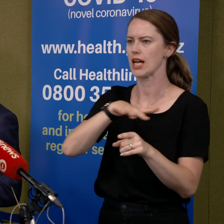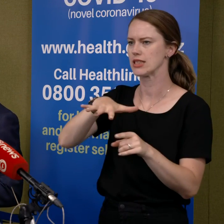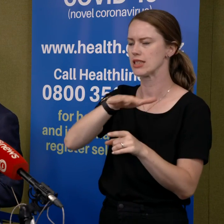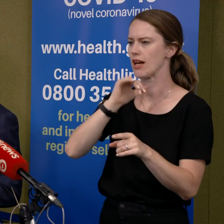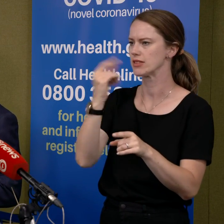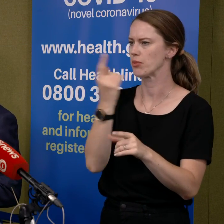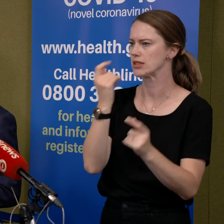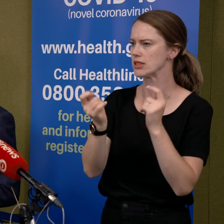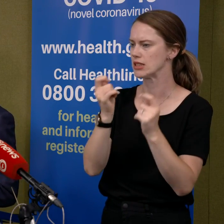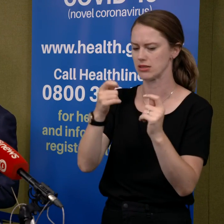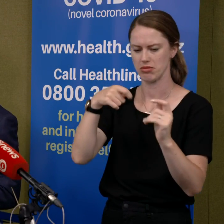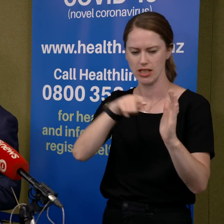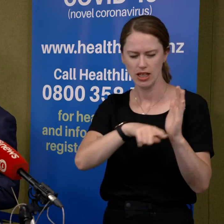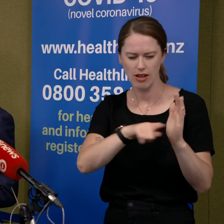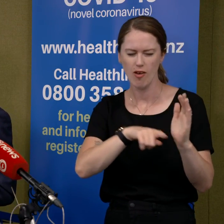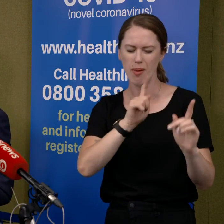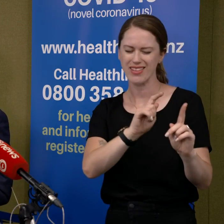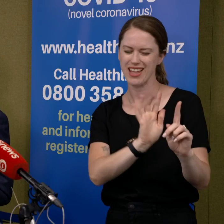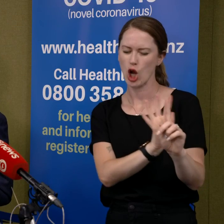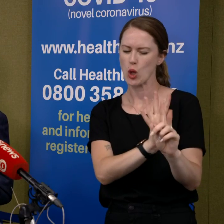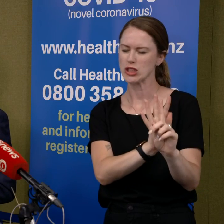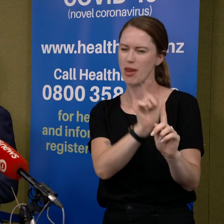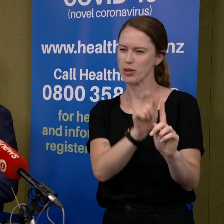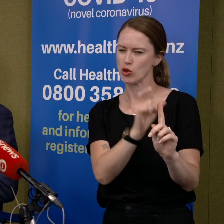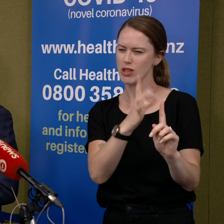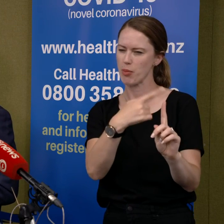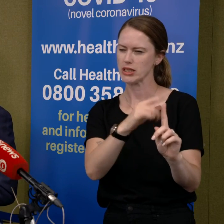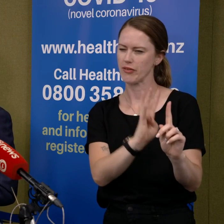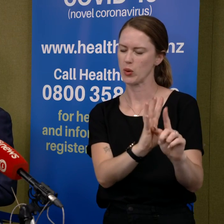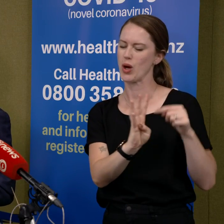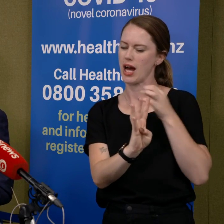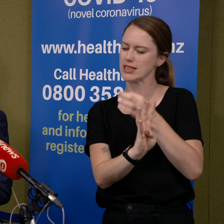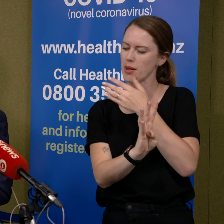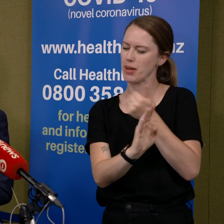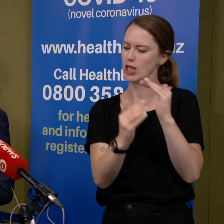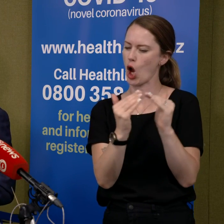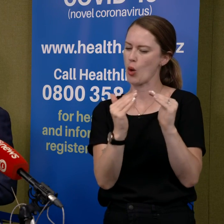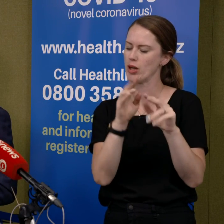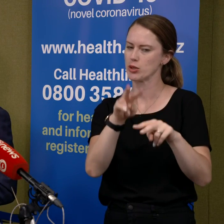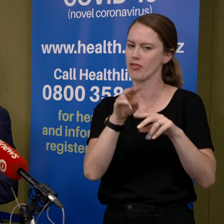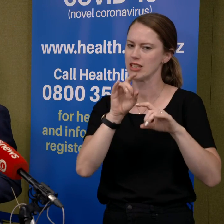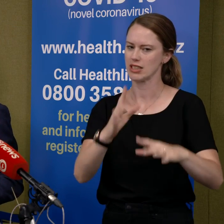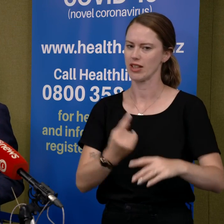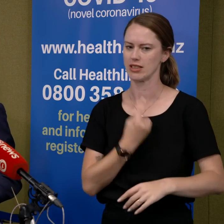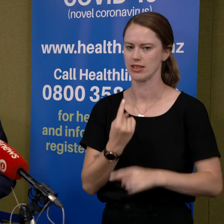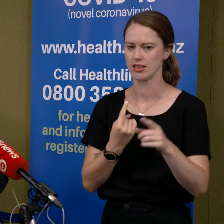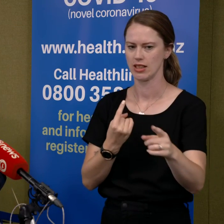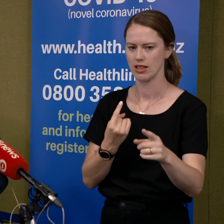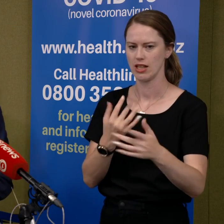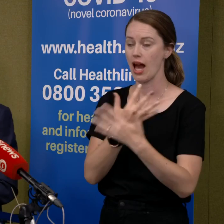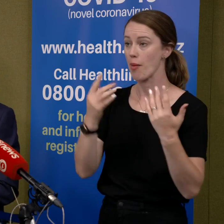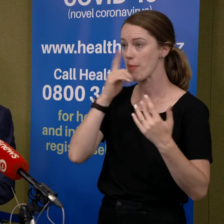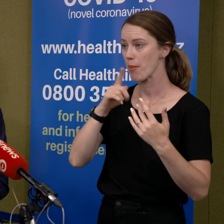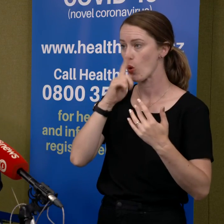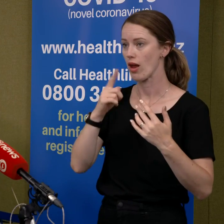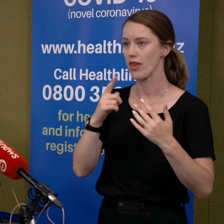if someone's tested negative, but they're clearly a close contact, that would be at home and supervised self-isolation. How many people who were at that tour concert